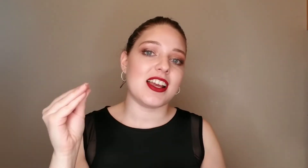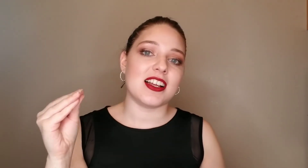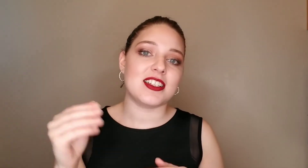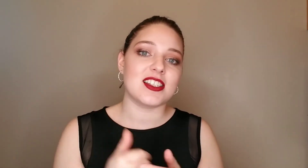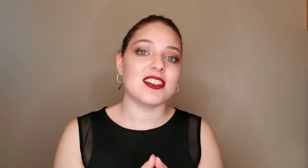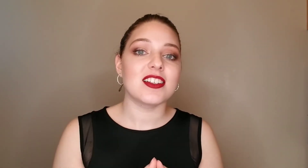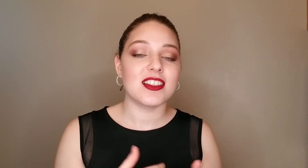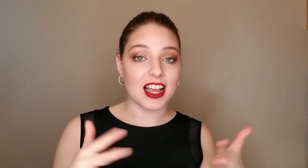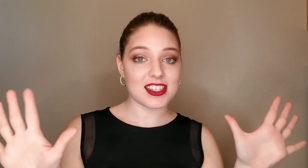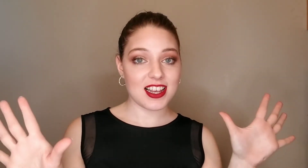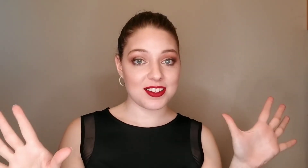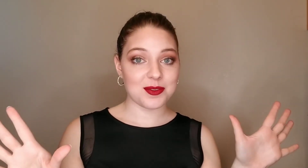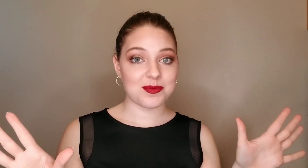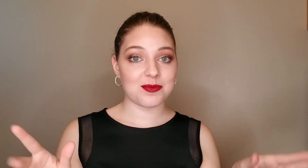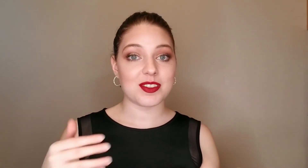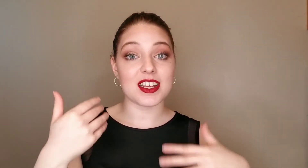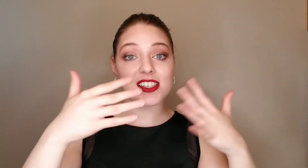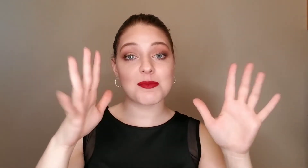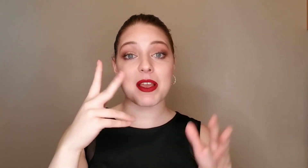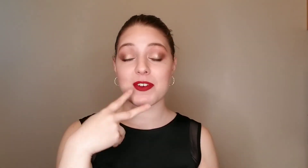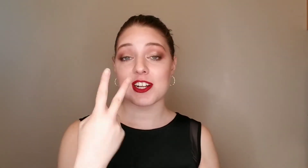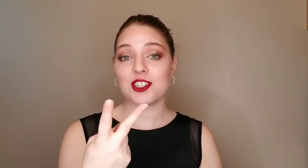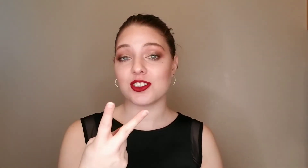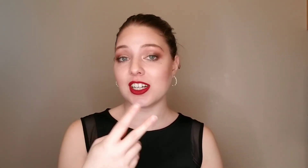And that's it. This is my finished look.